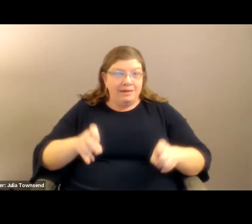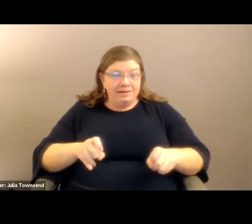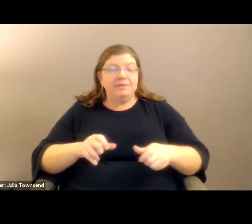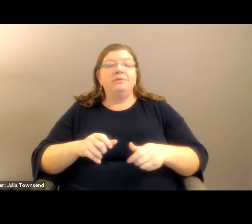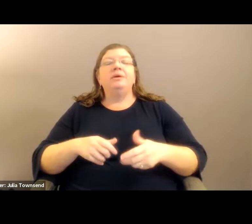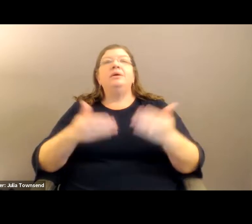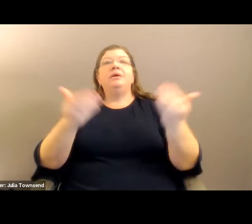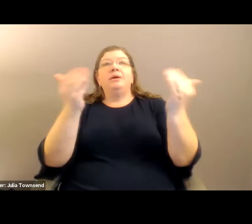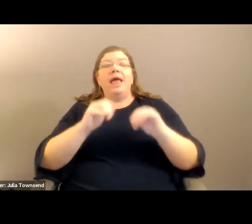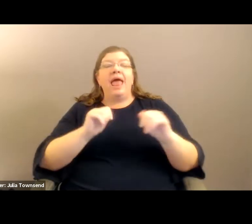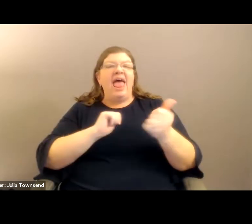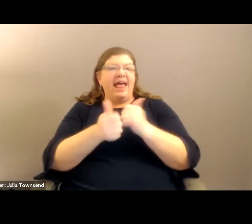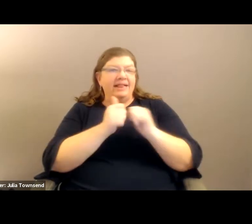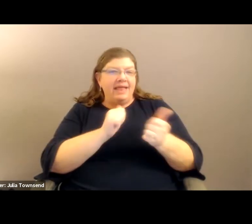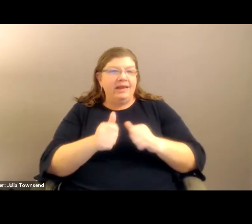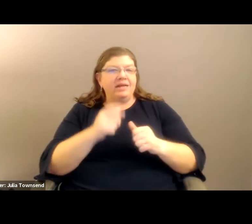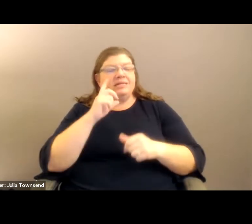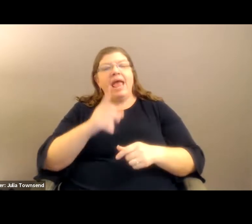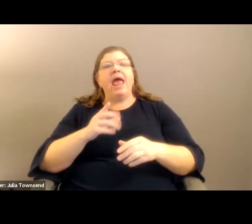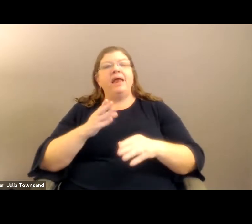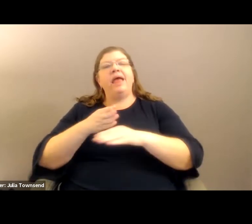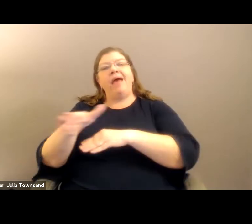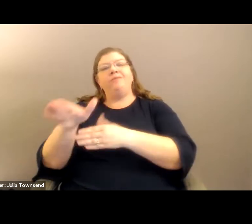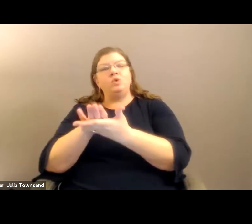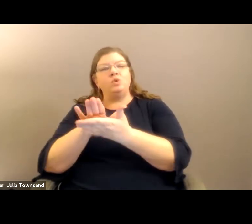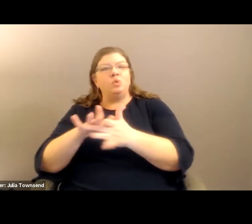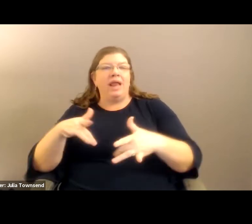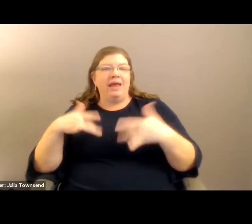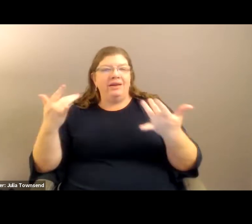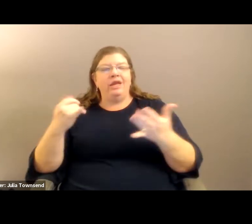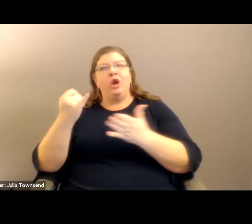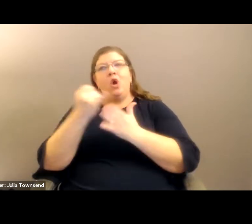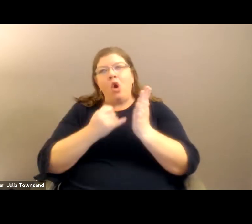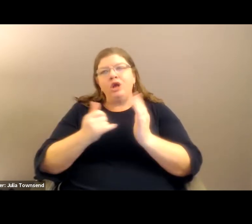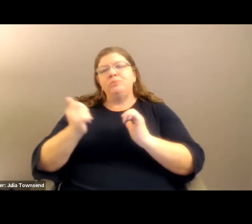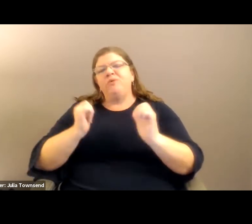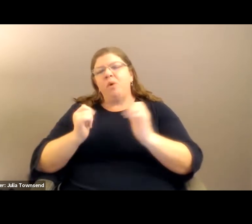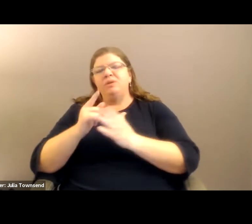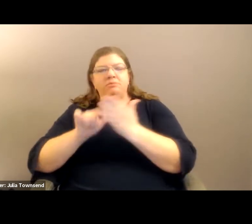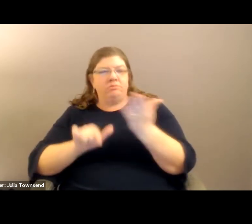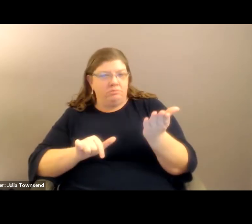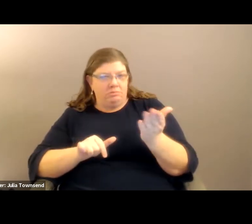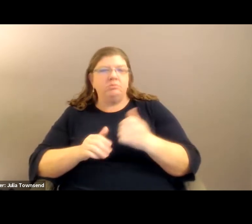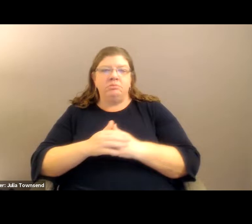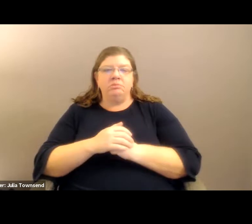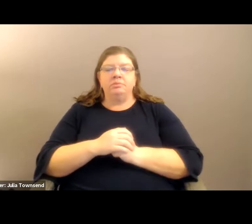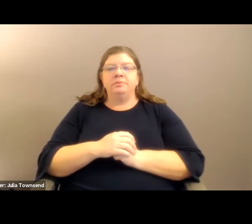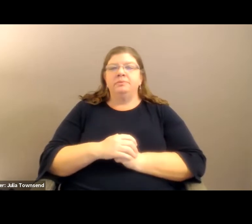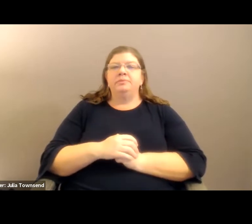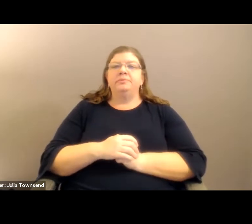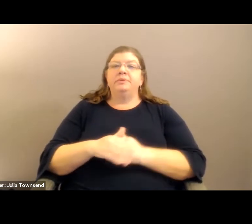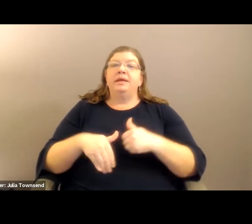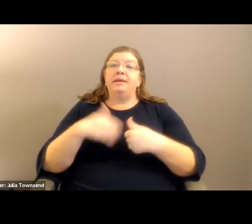and extracurricular activity, including arts performances and so on. Next slide.